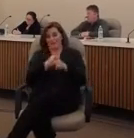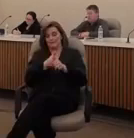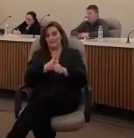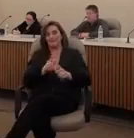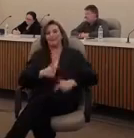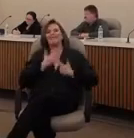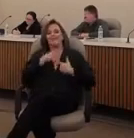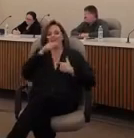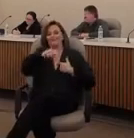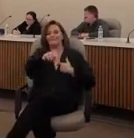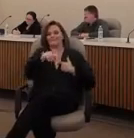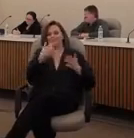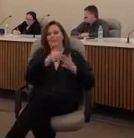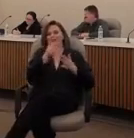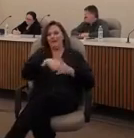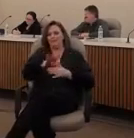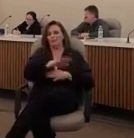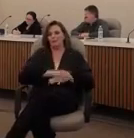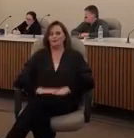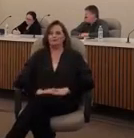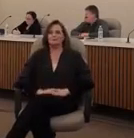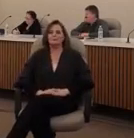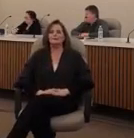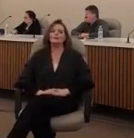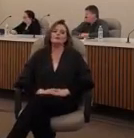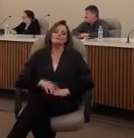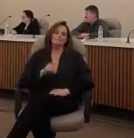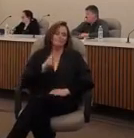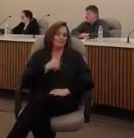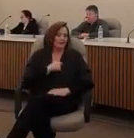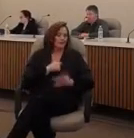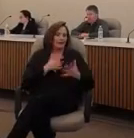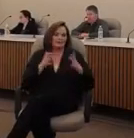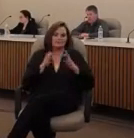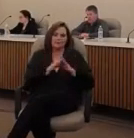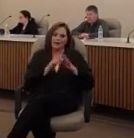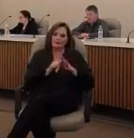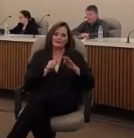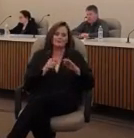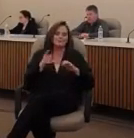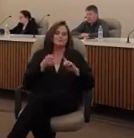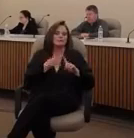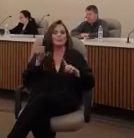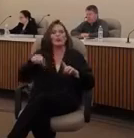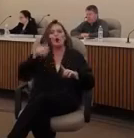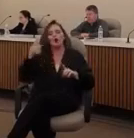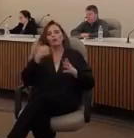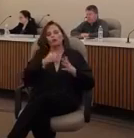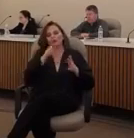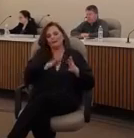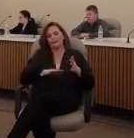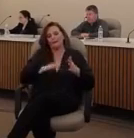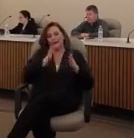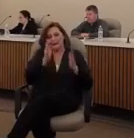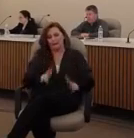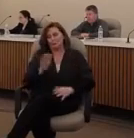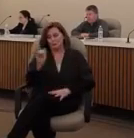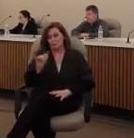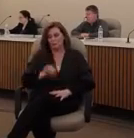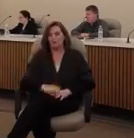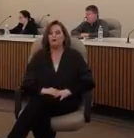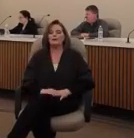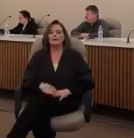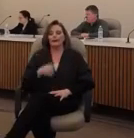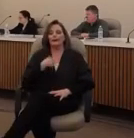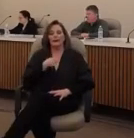neighborhood. He's bringing forth similar comments from a lot of his neighbors. I've received a number of complaints